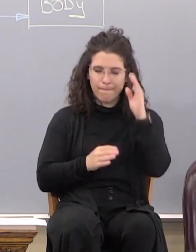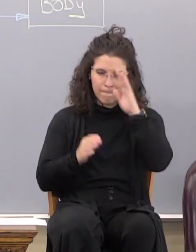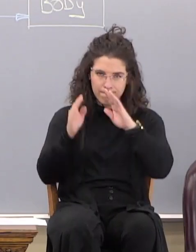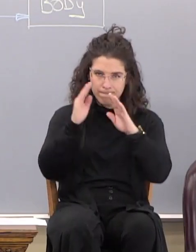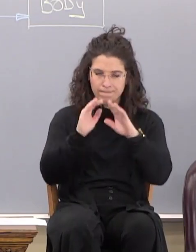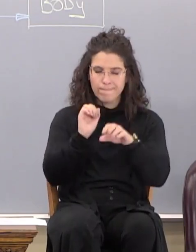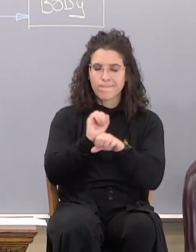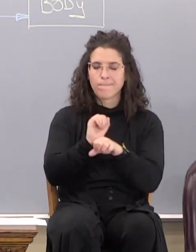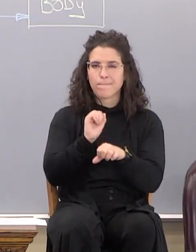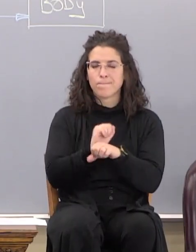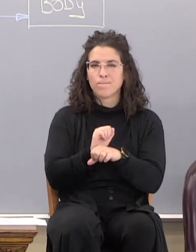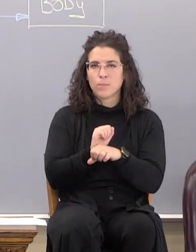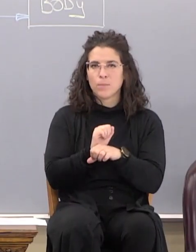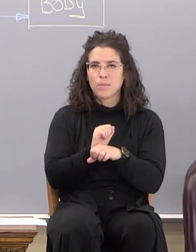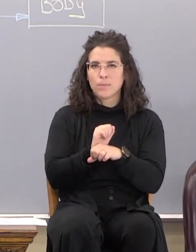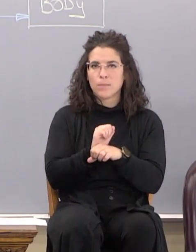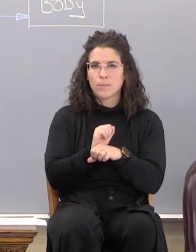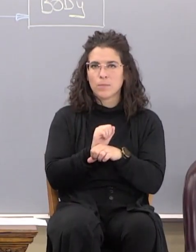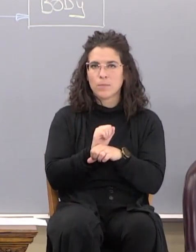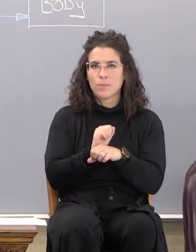tribulation works.